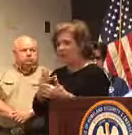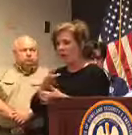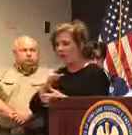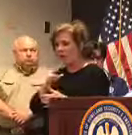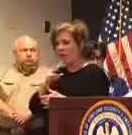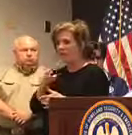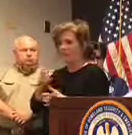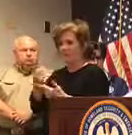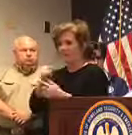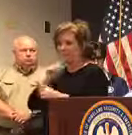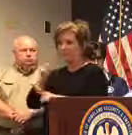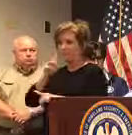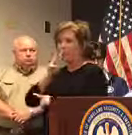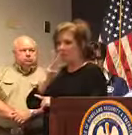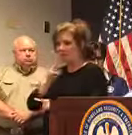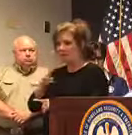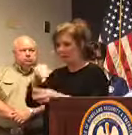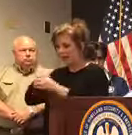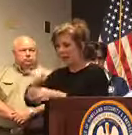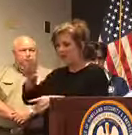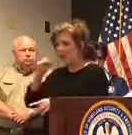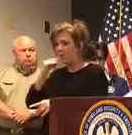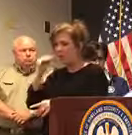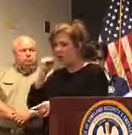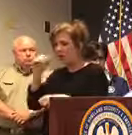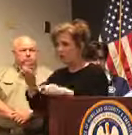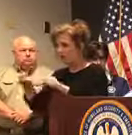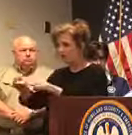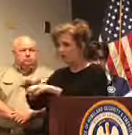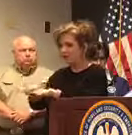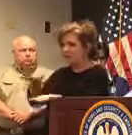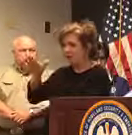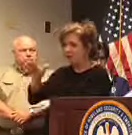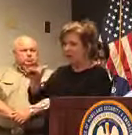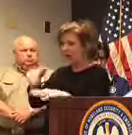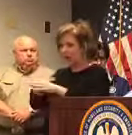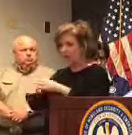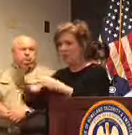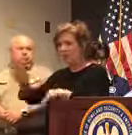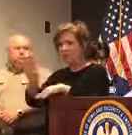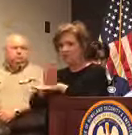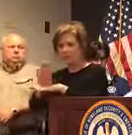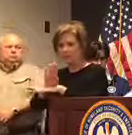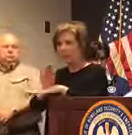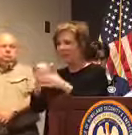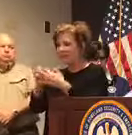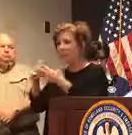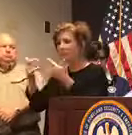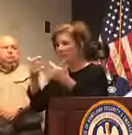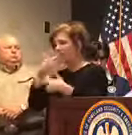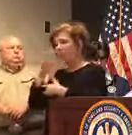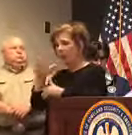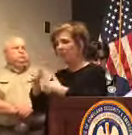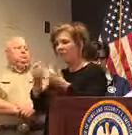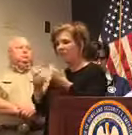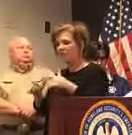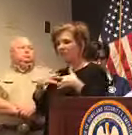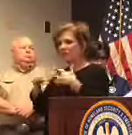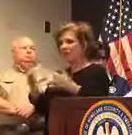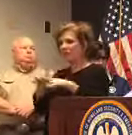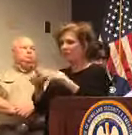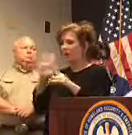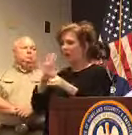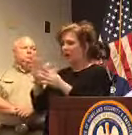your home, if it's on the streets and highways, if it's in your business, obviously that is a major event. But I'm going to ask Chip